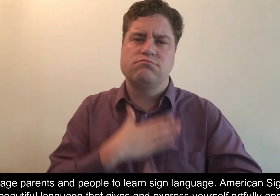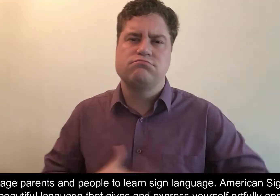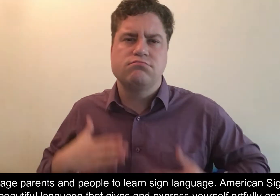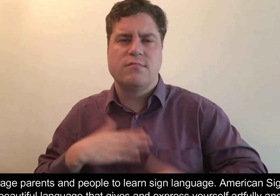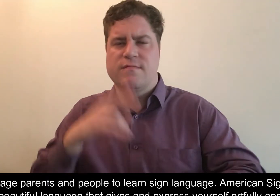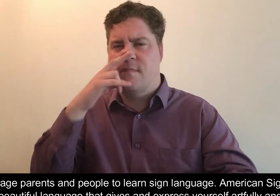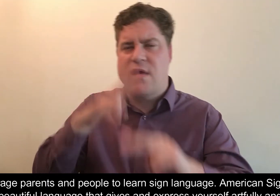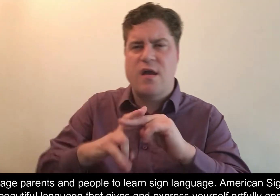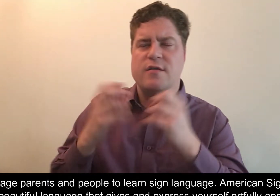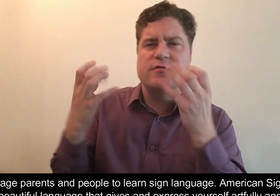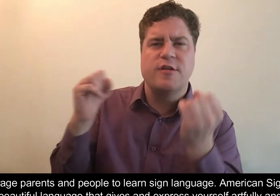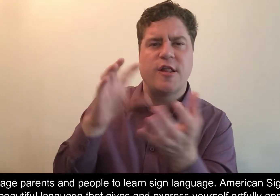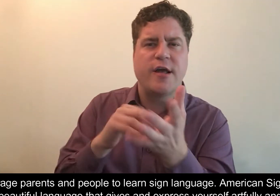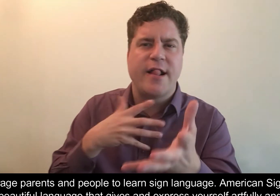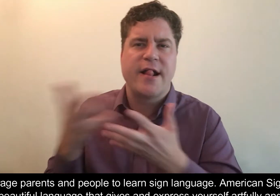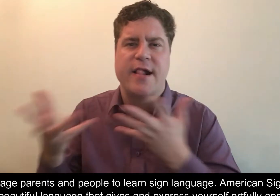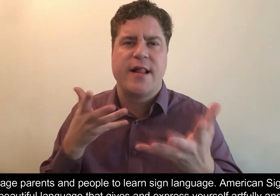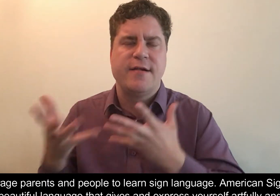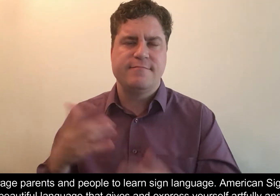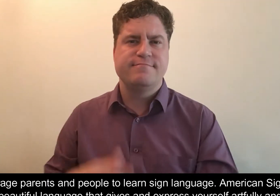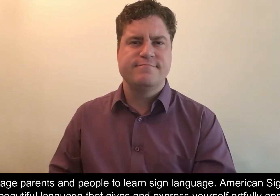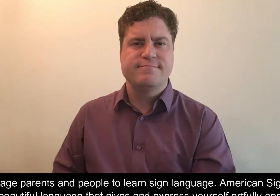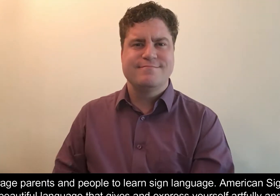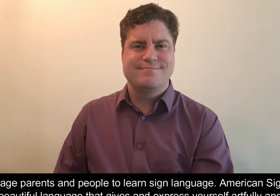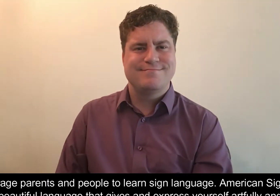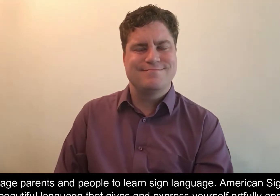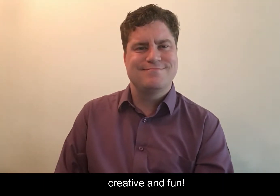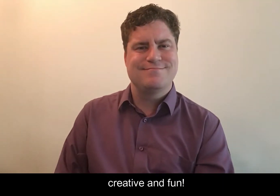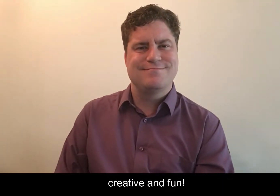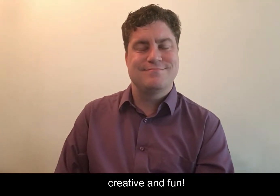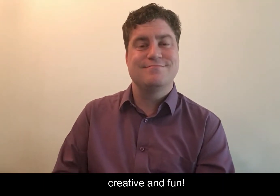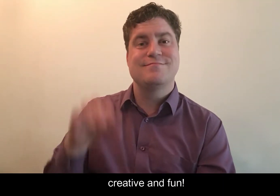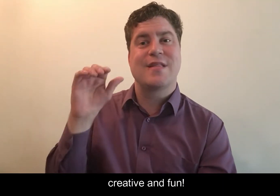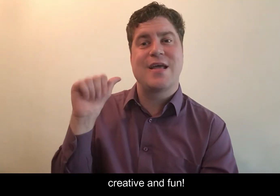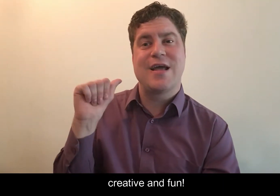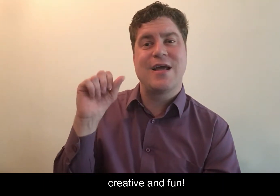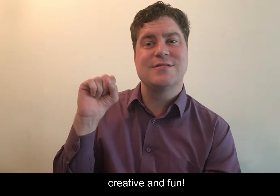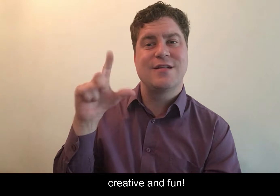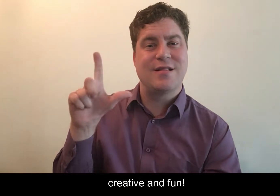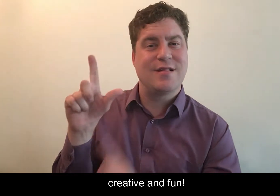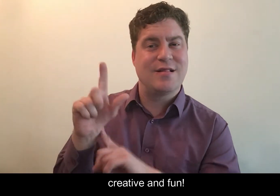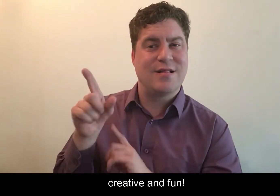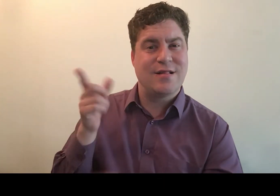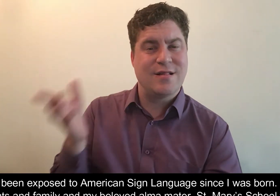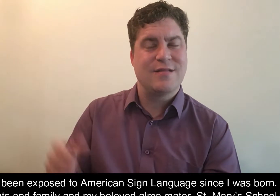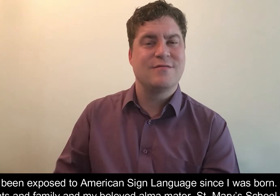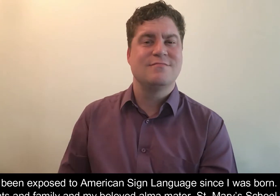It's creative. It allows people to express themselves and fun.